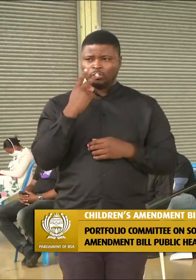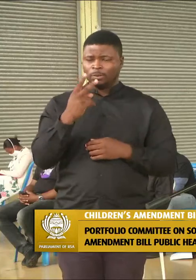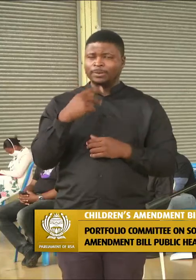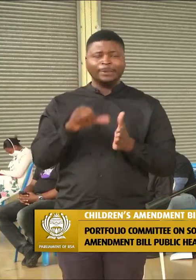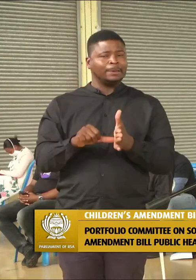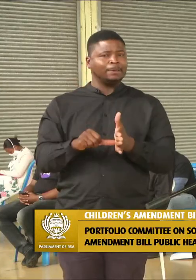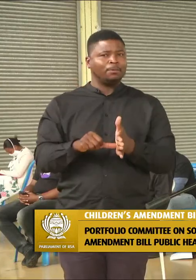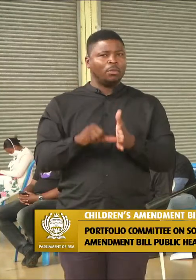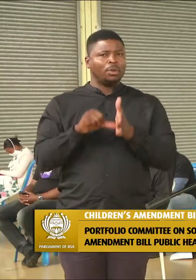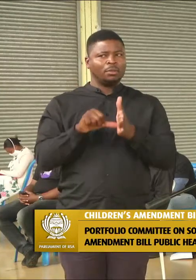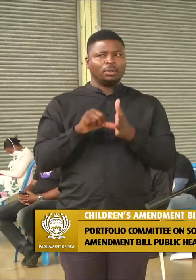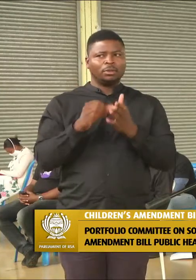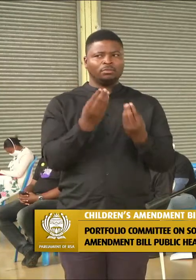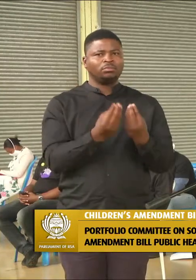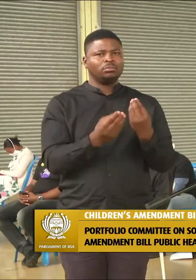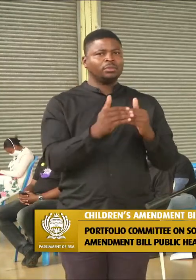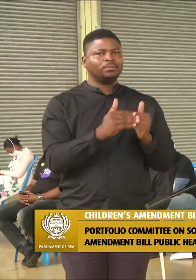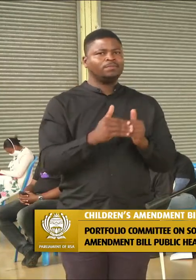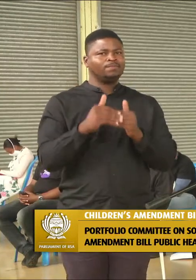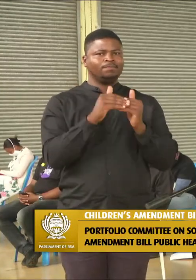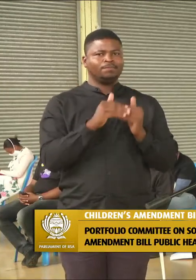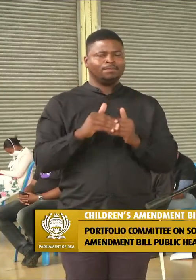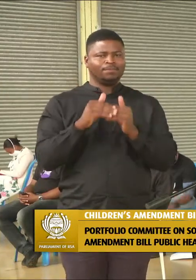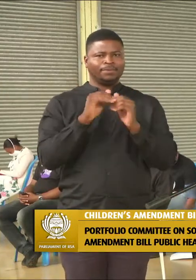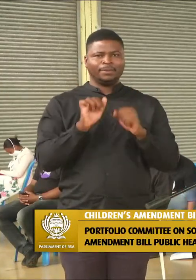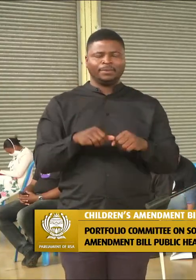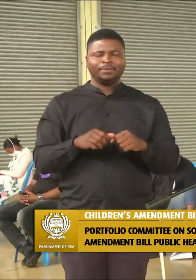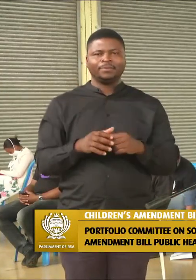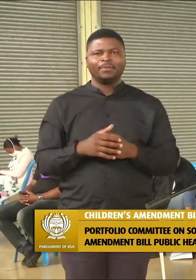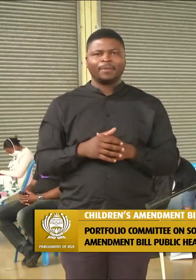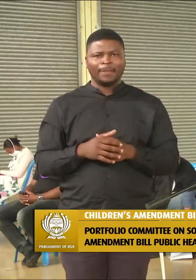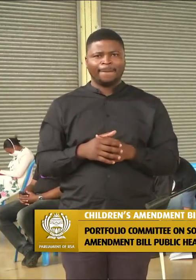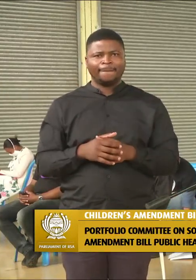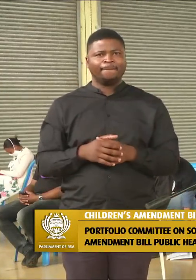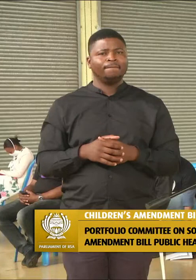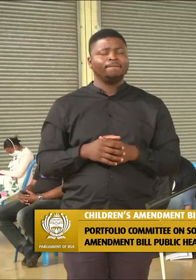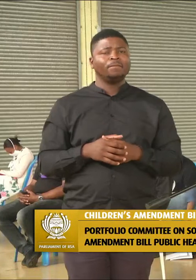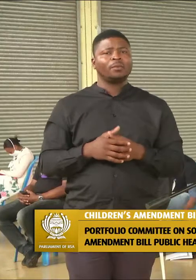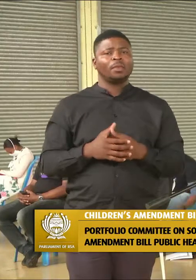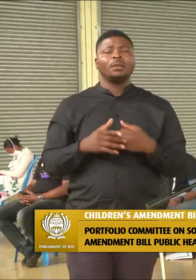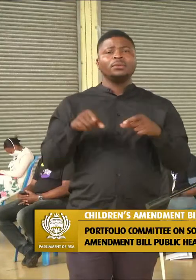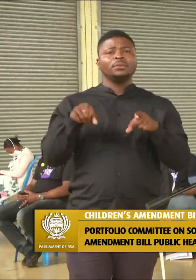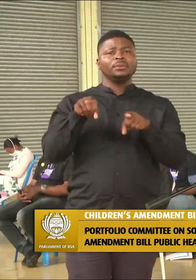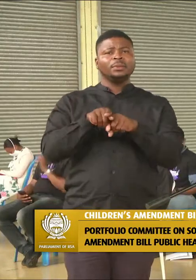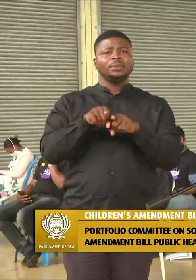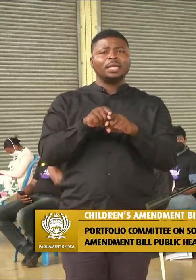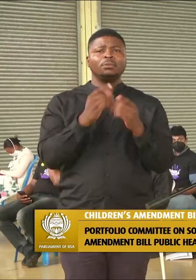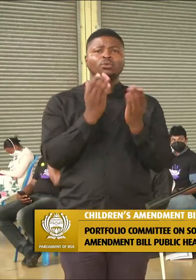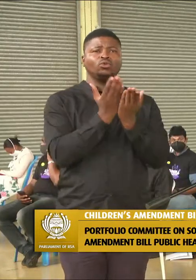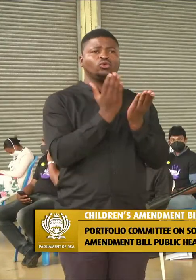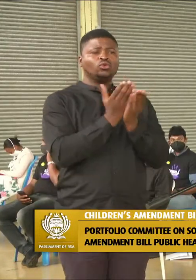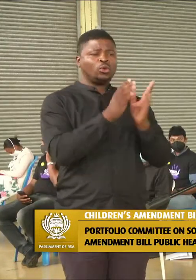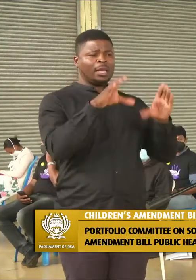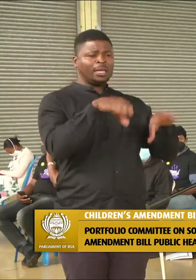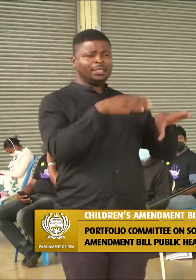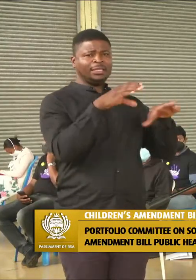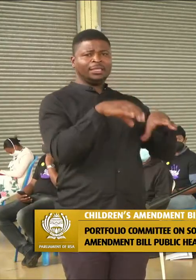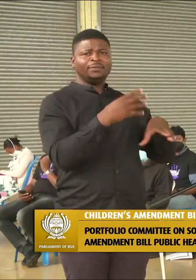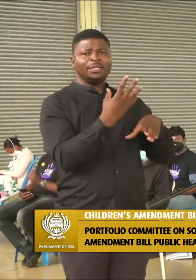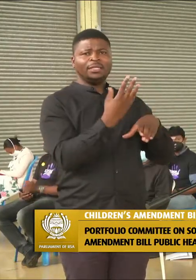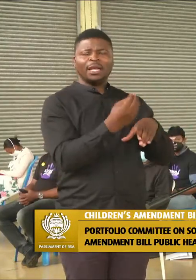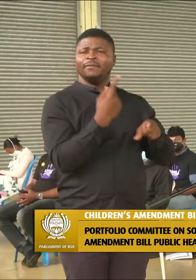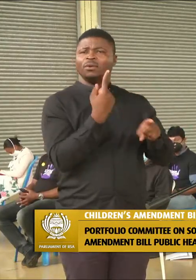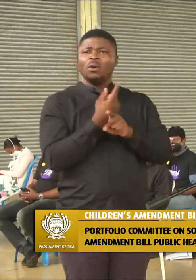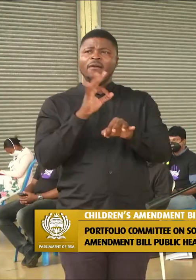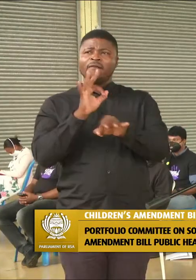Ngibabonile obaba beyihlupha ngeingane zabo ikakhulukazi nangama activities enzeka esikoleni. I've seen the fathers